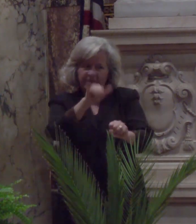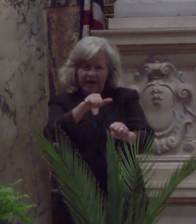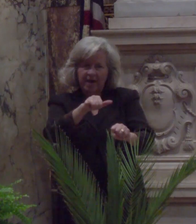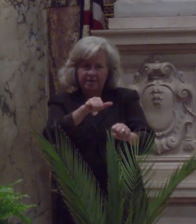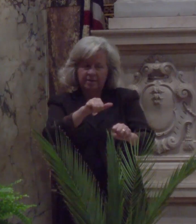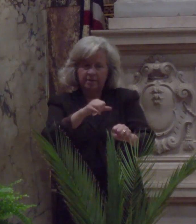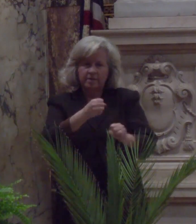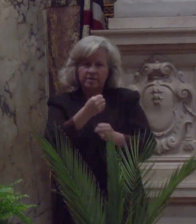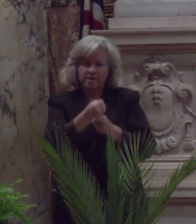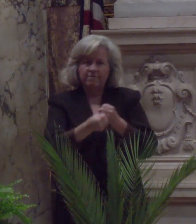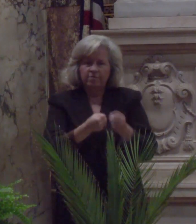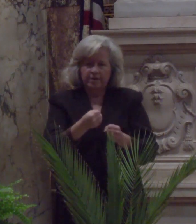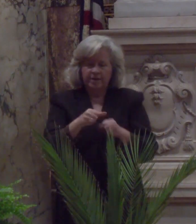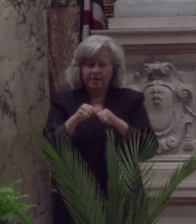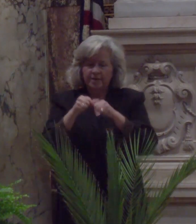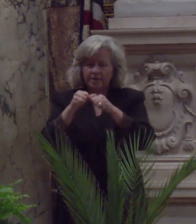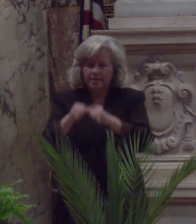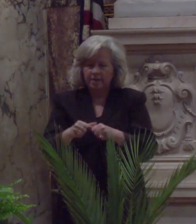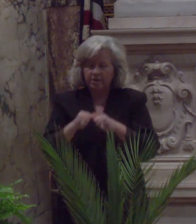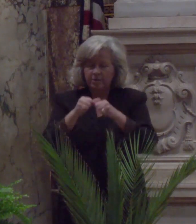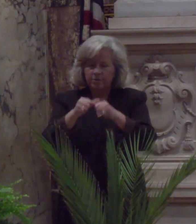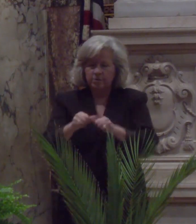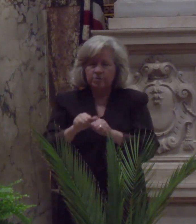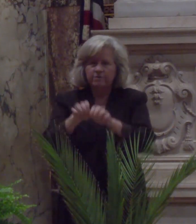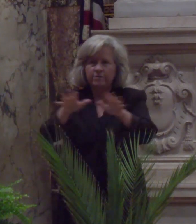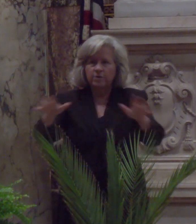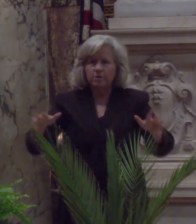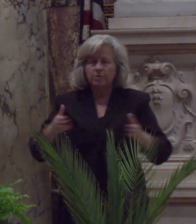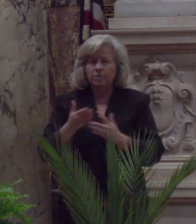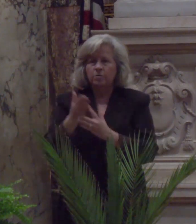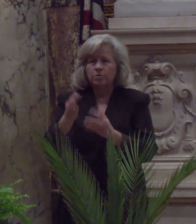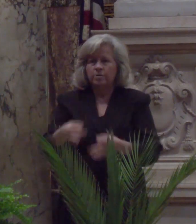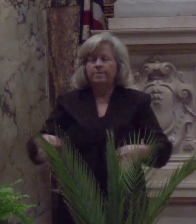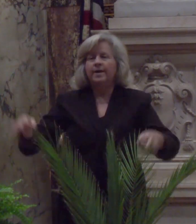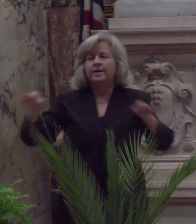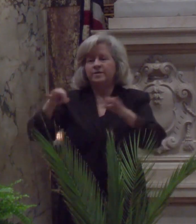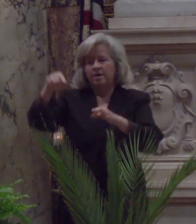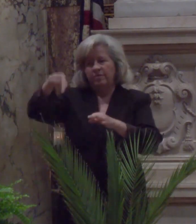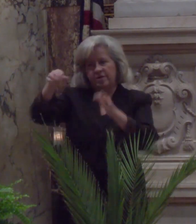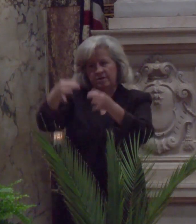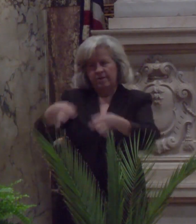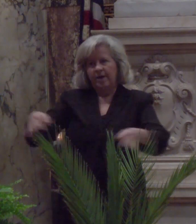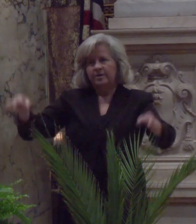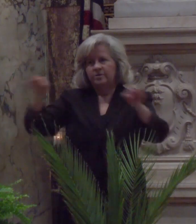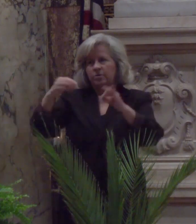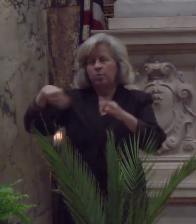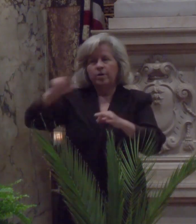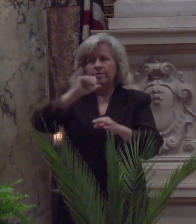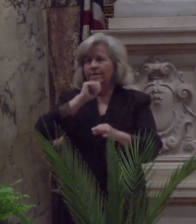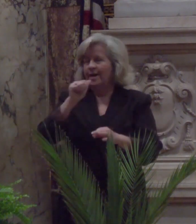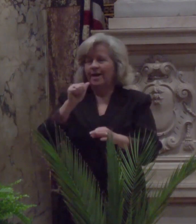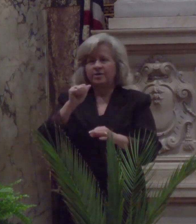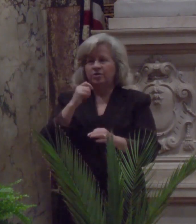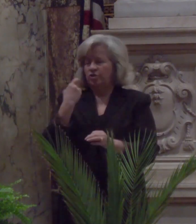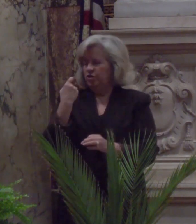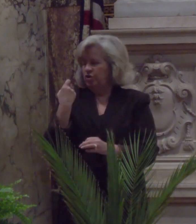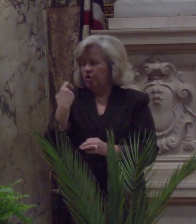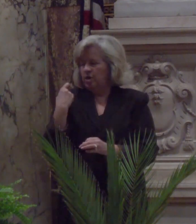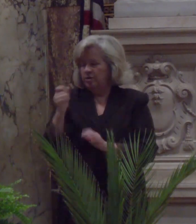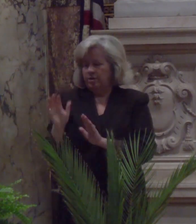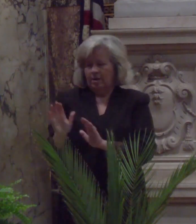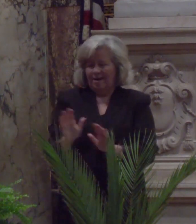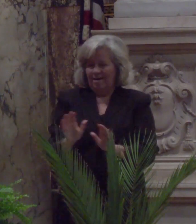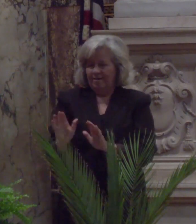to flow out to us through the Mass. At this Mass, we are not just acting out what